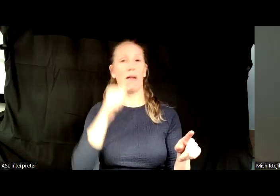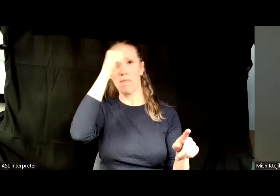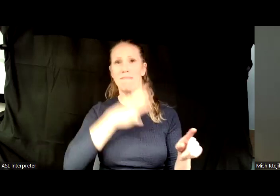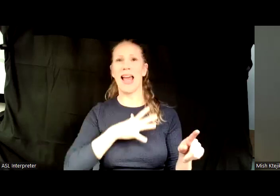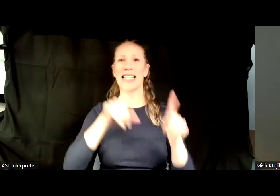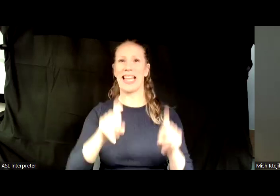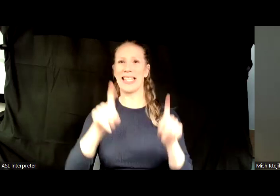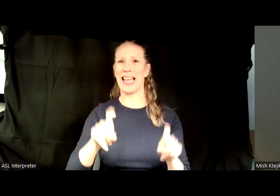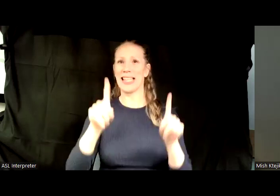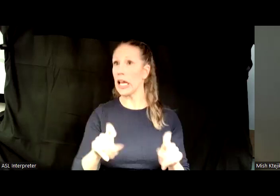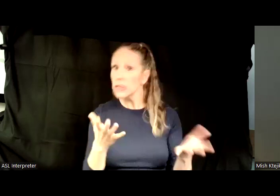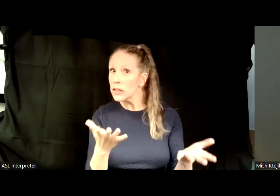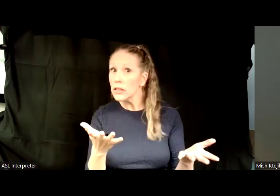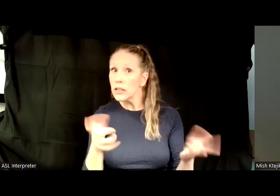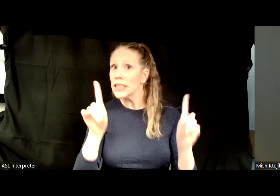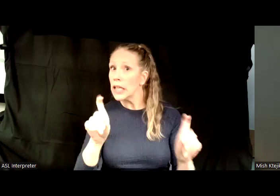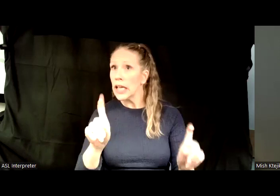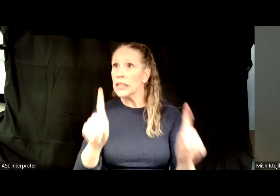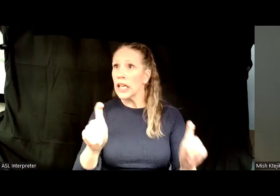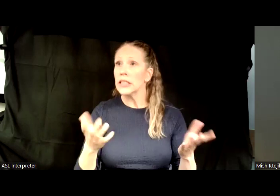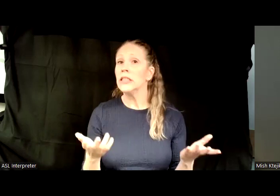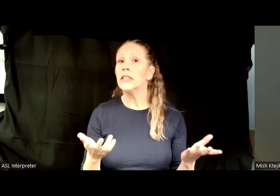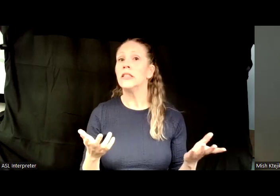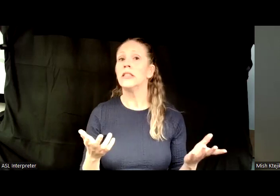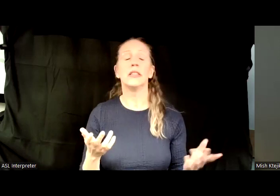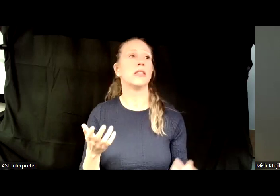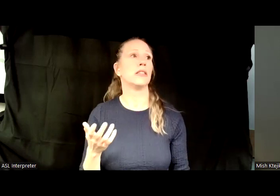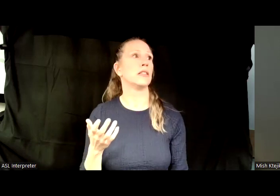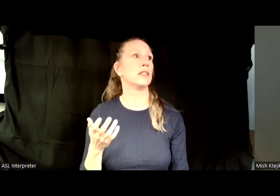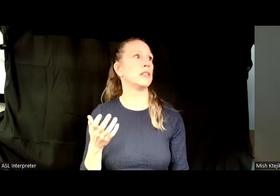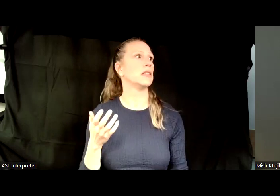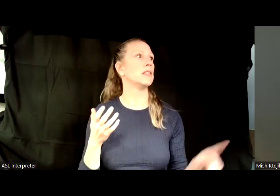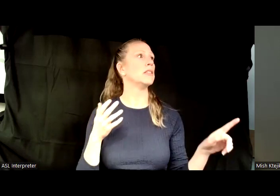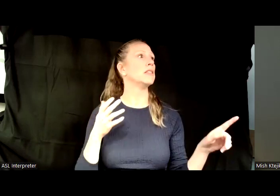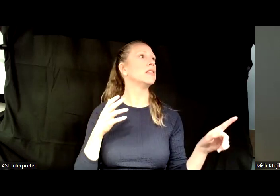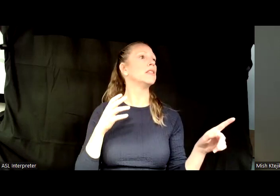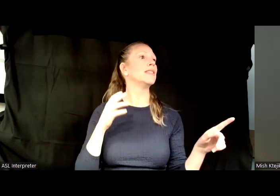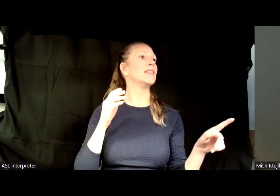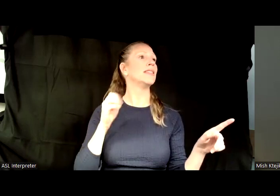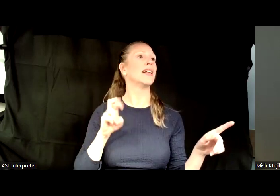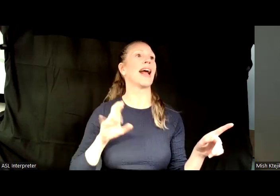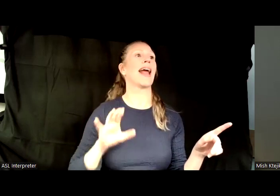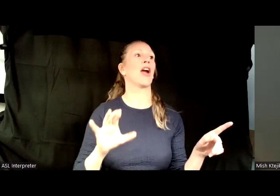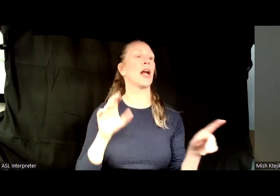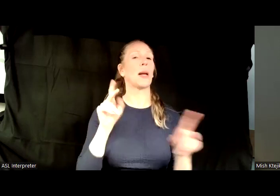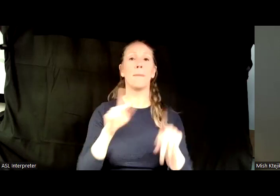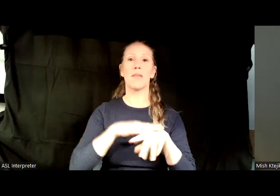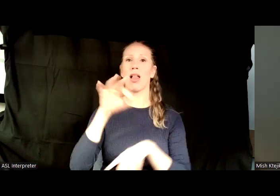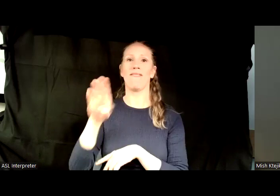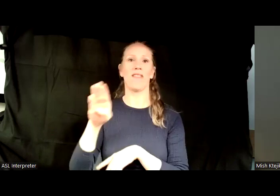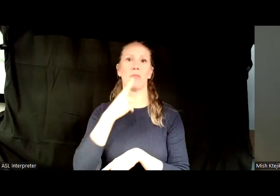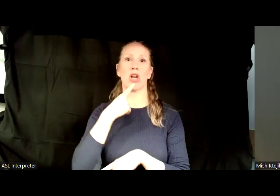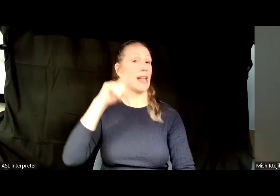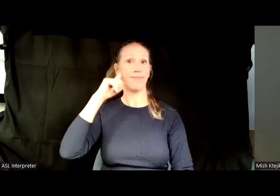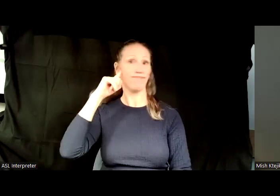Testing. Text it. Like people on Facebook. I didn't touch my. And they can do